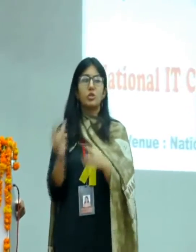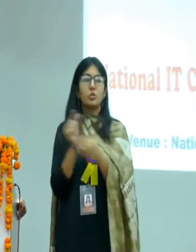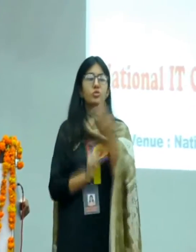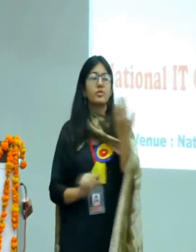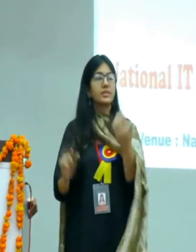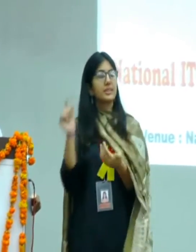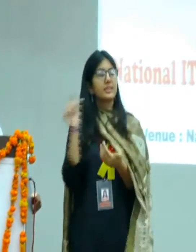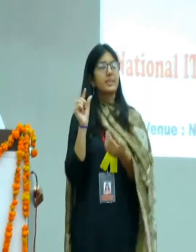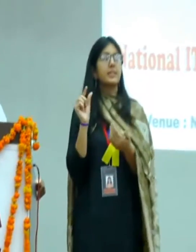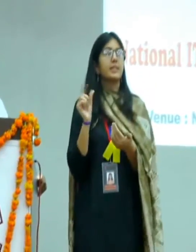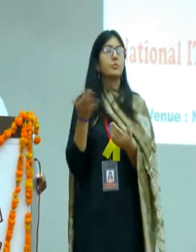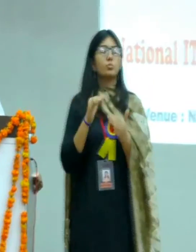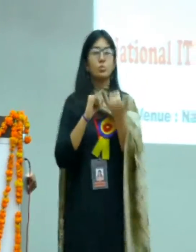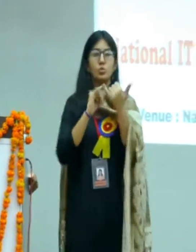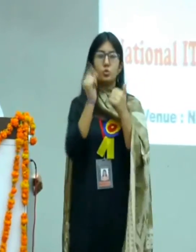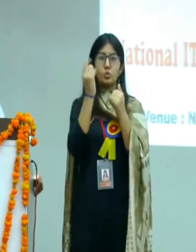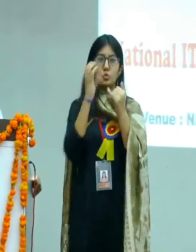Suchita Upadhyay,